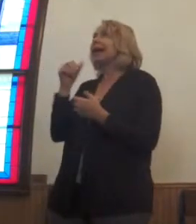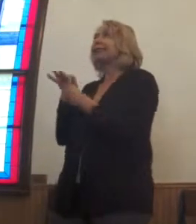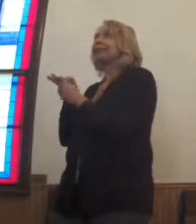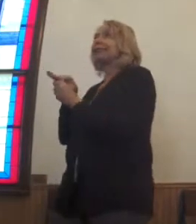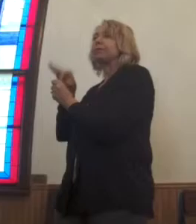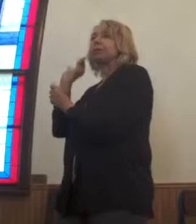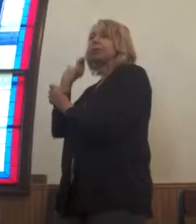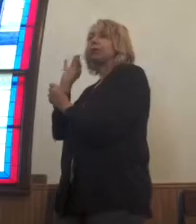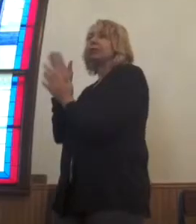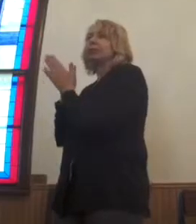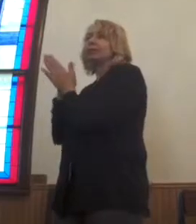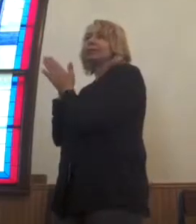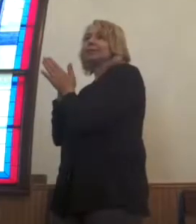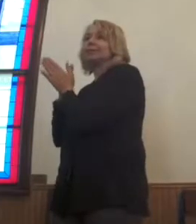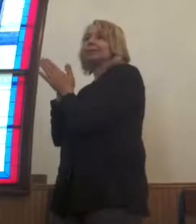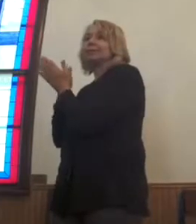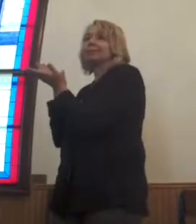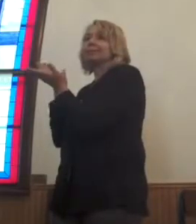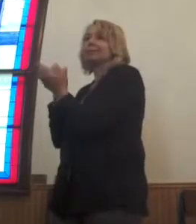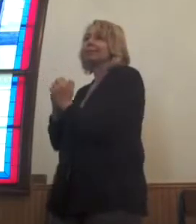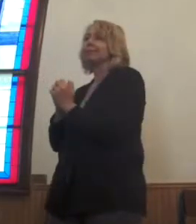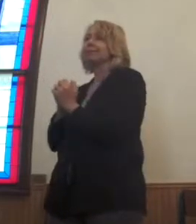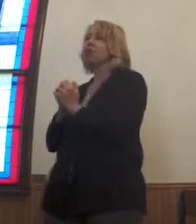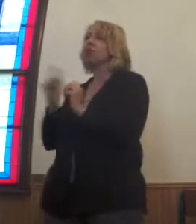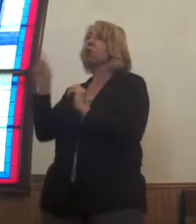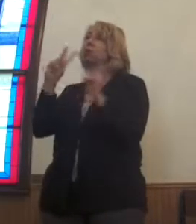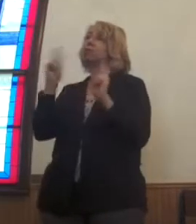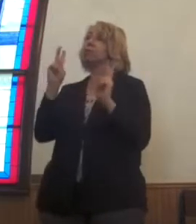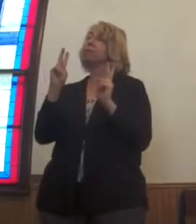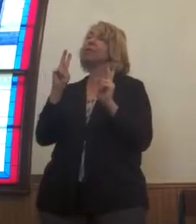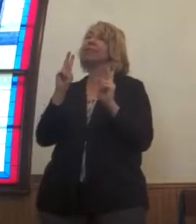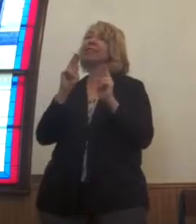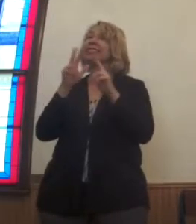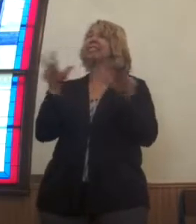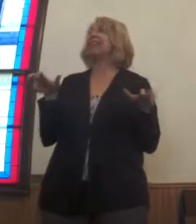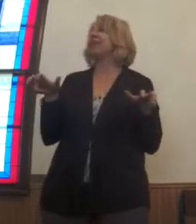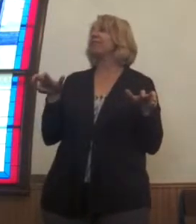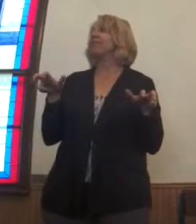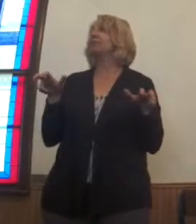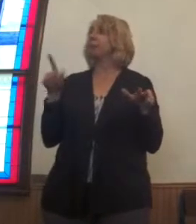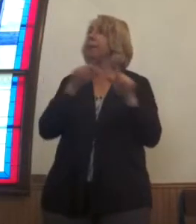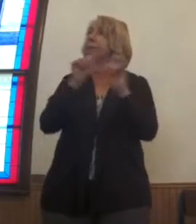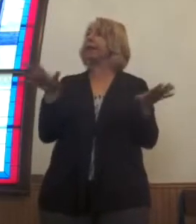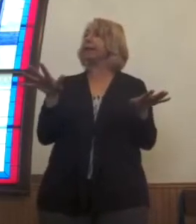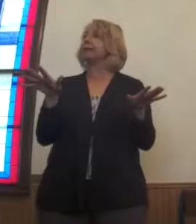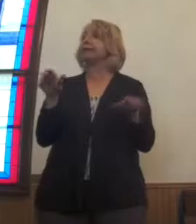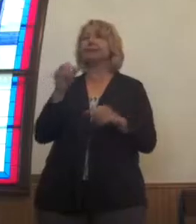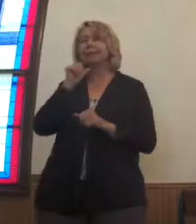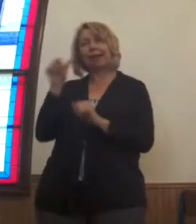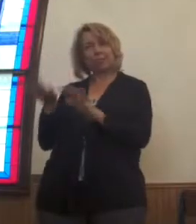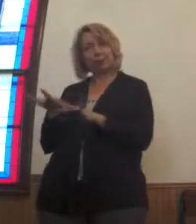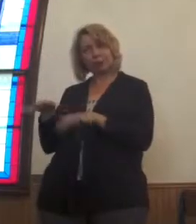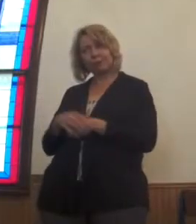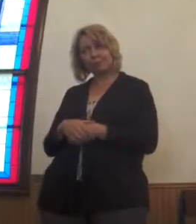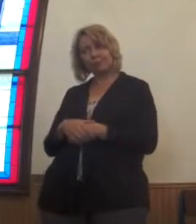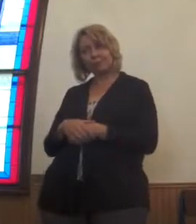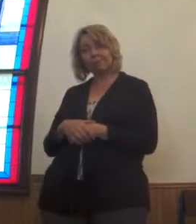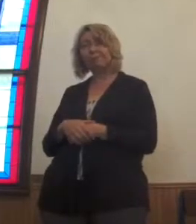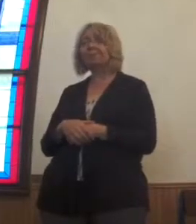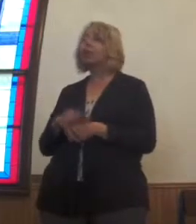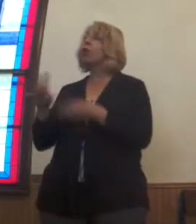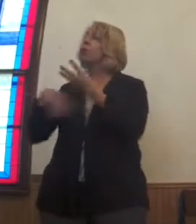appetites. All right. Blessed are the selfish, not the merciful. Blessed are